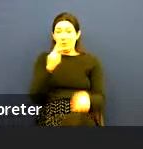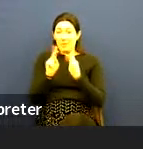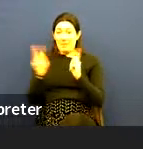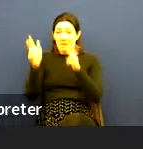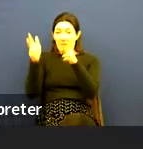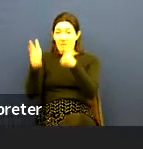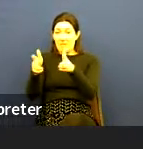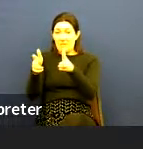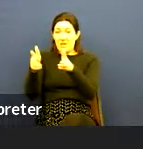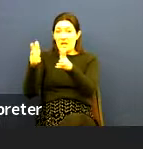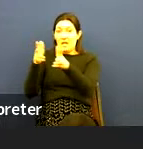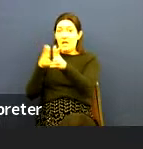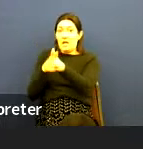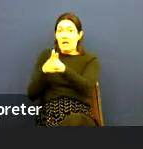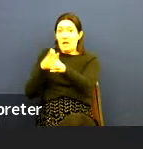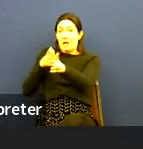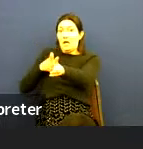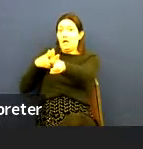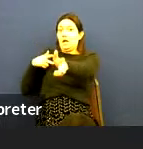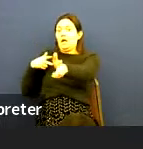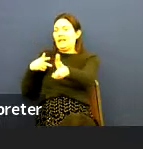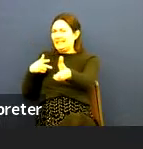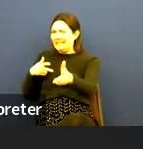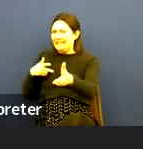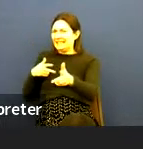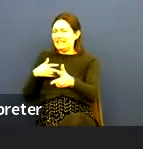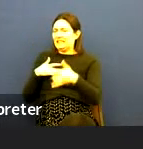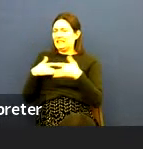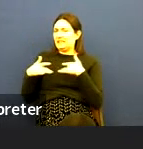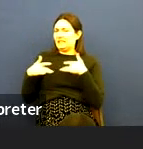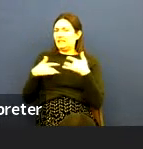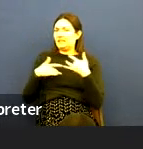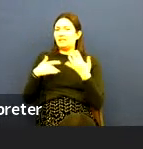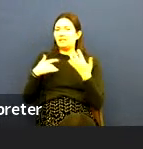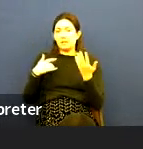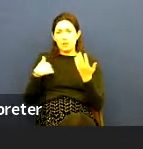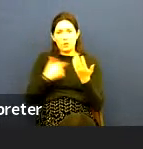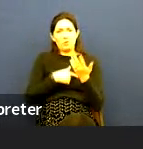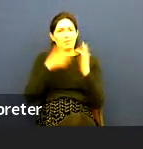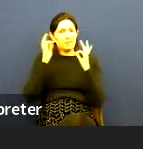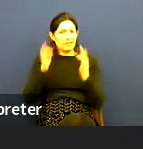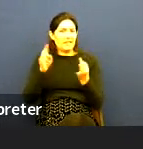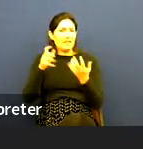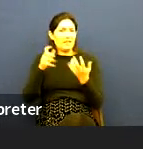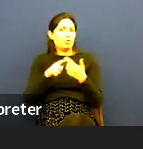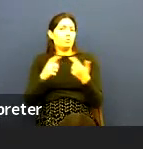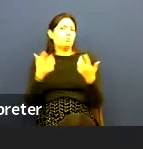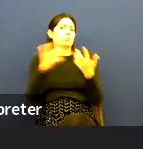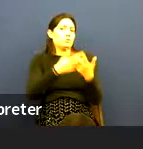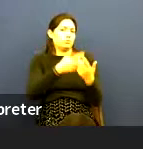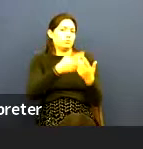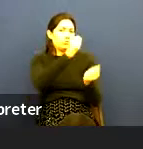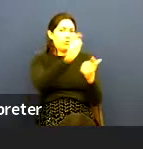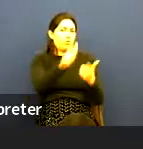see, and this is all stuff that we could work through definitely to come up with a plan that works well for everybody.